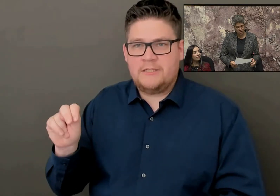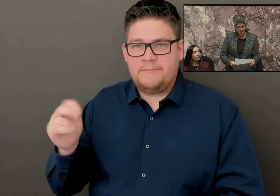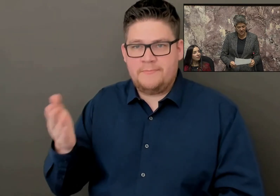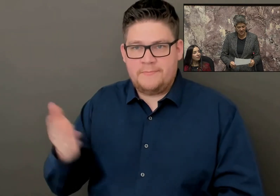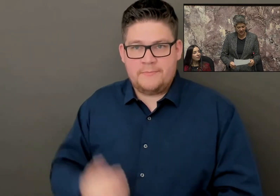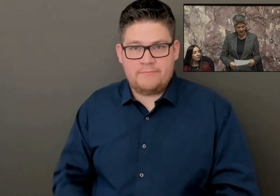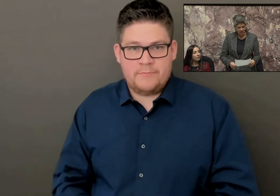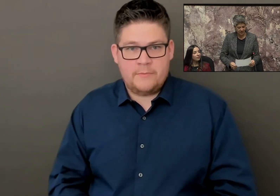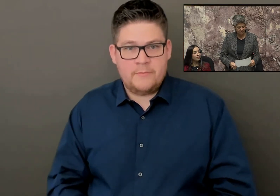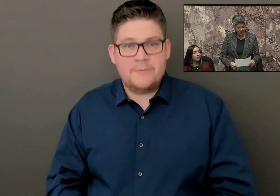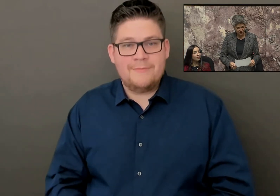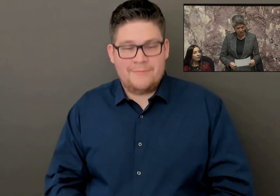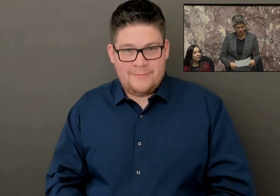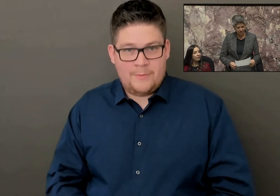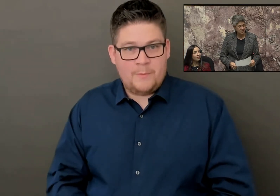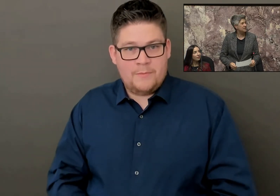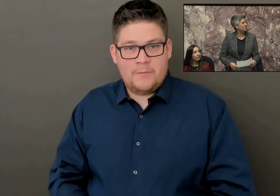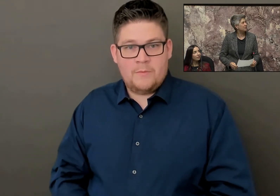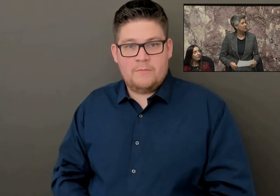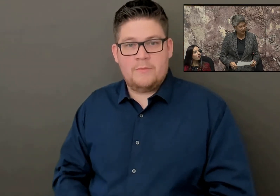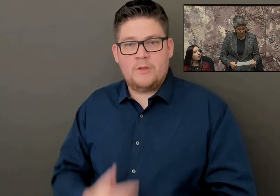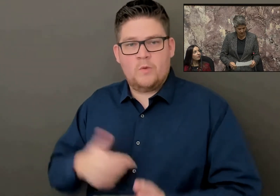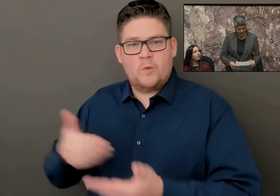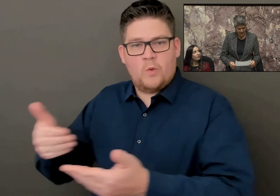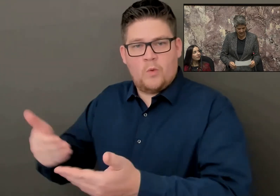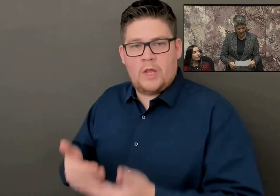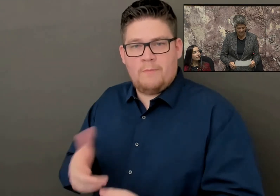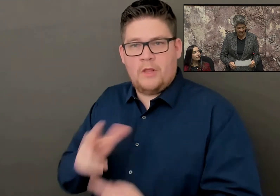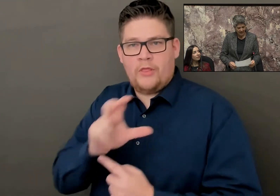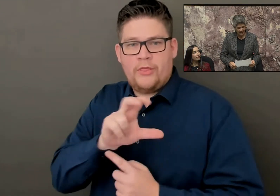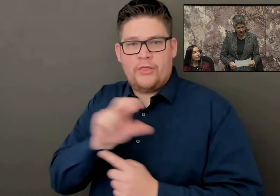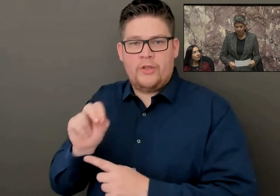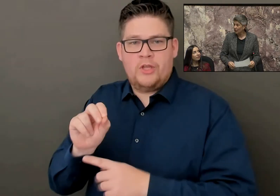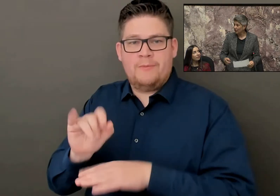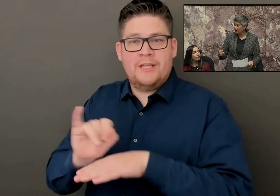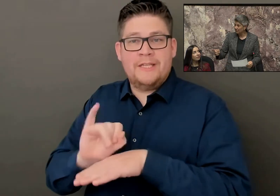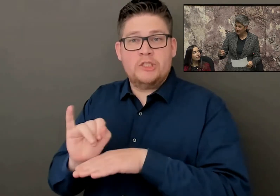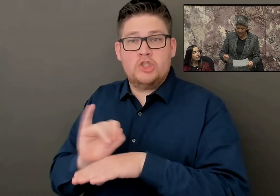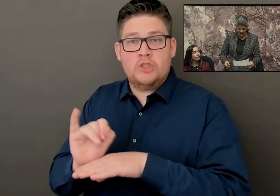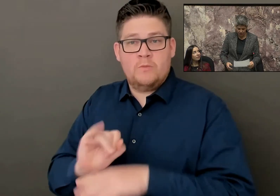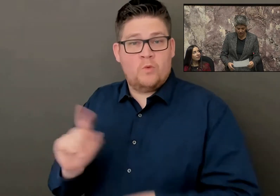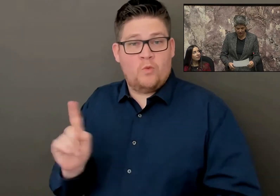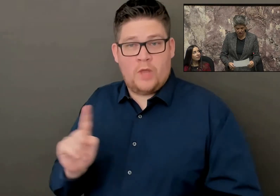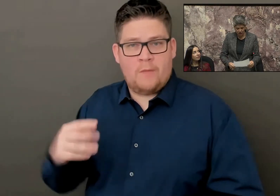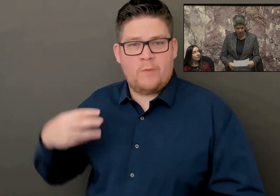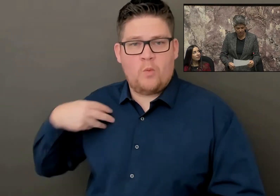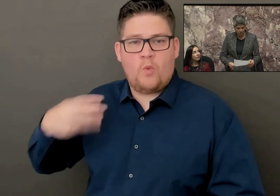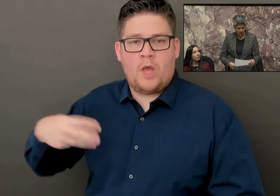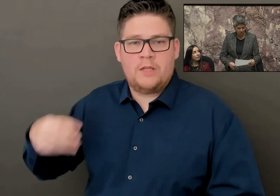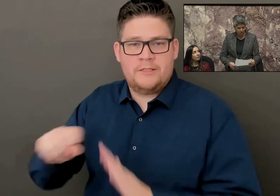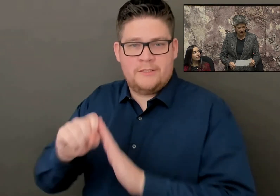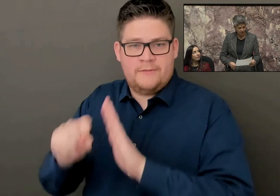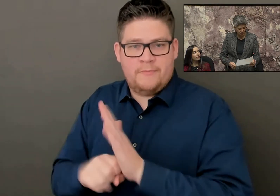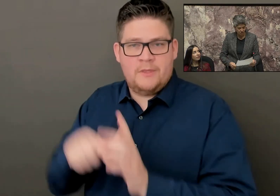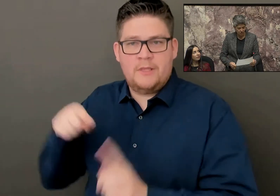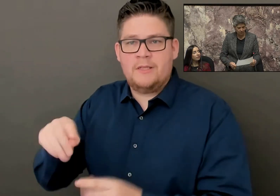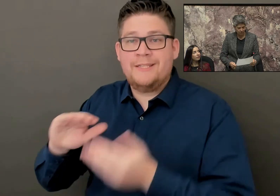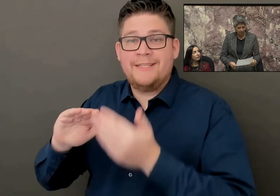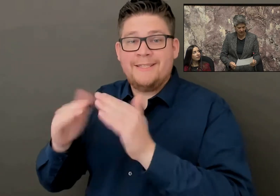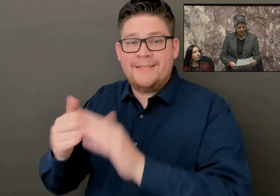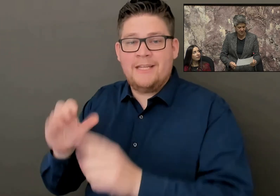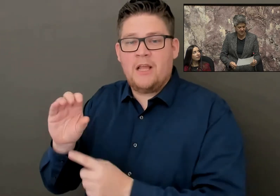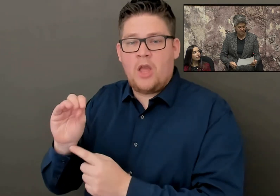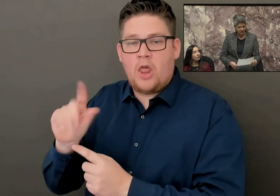30 Washington State legislative interns visiting from Olympia today, and they're part of the annual exchange between our 2